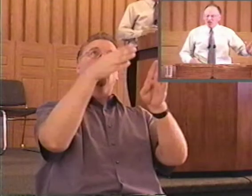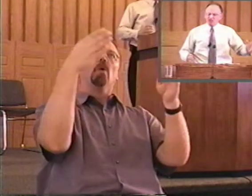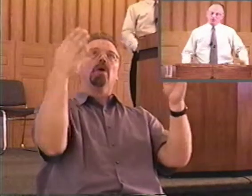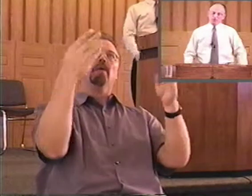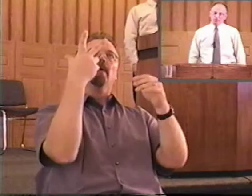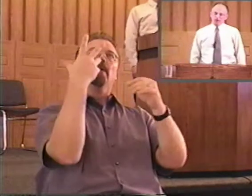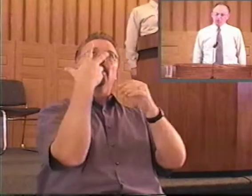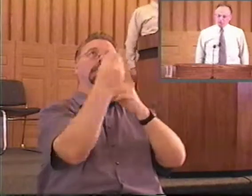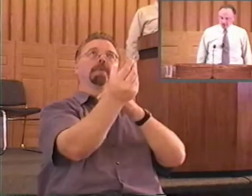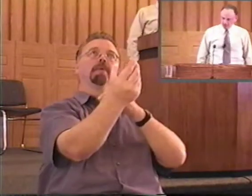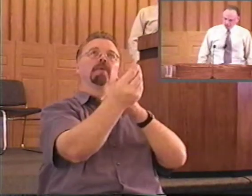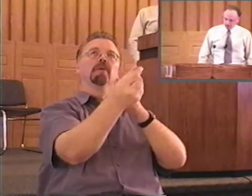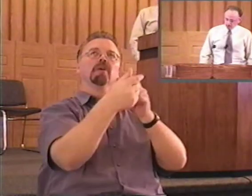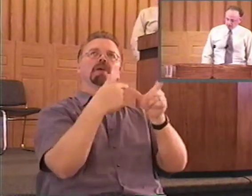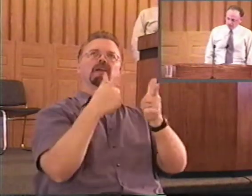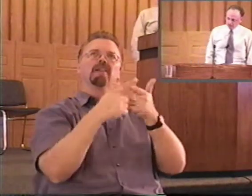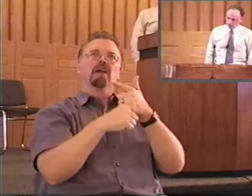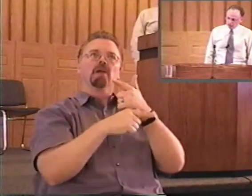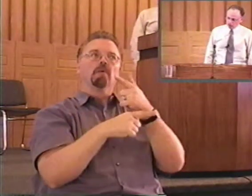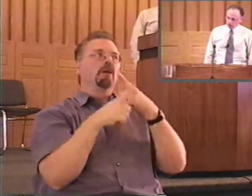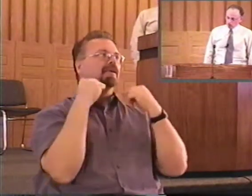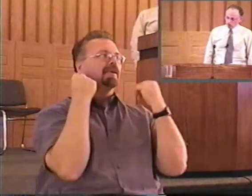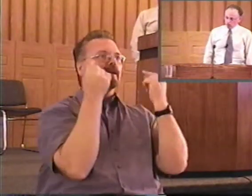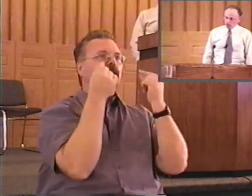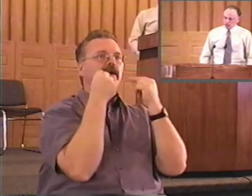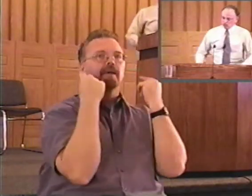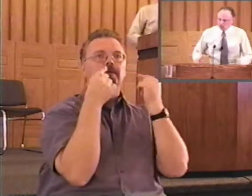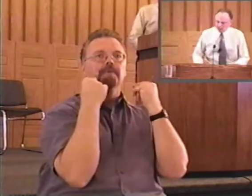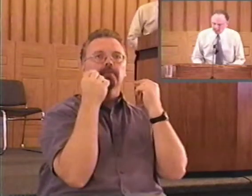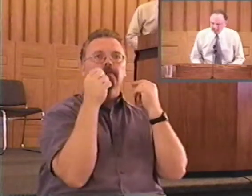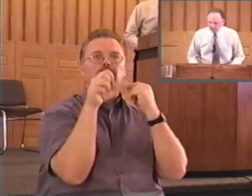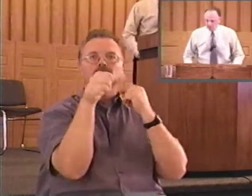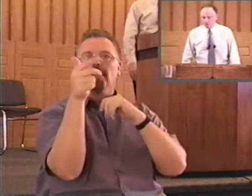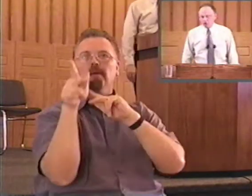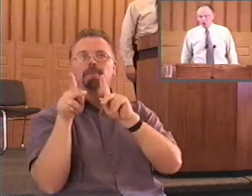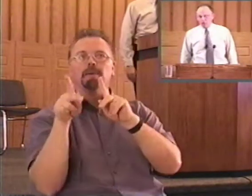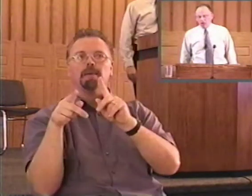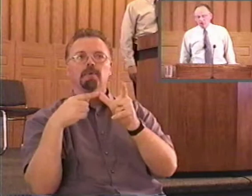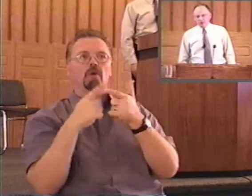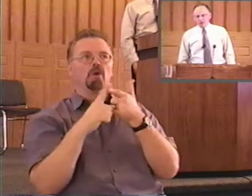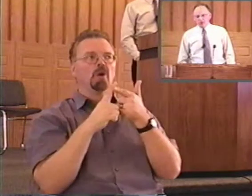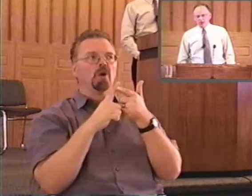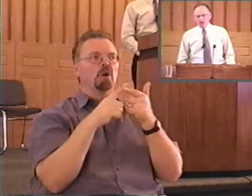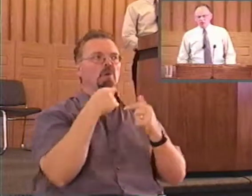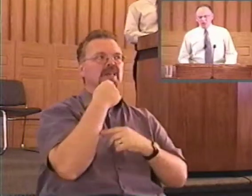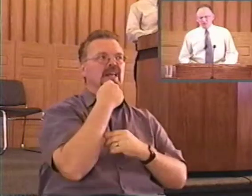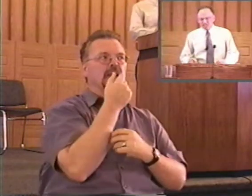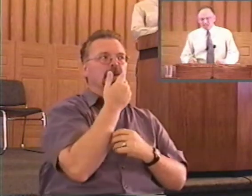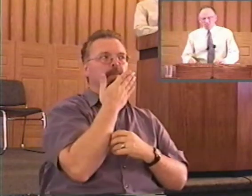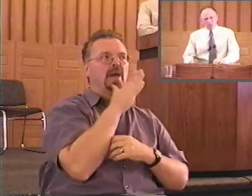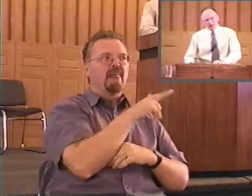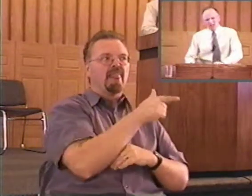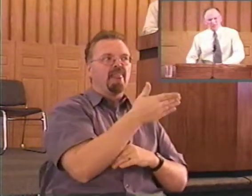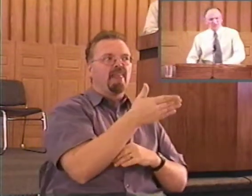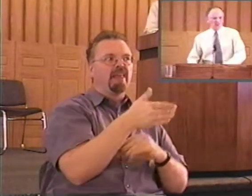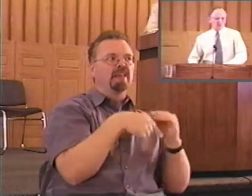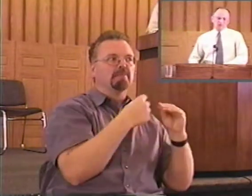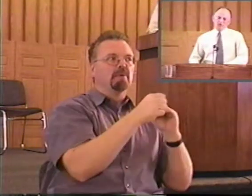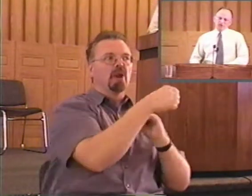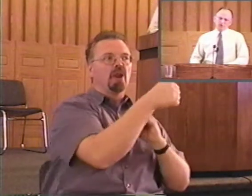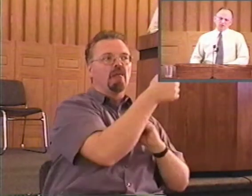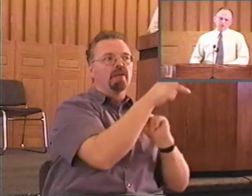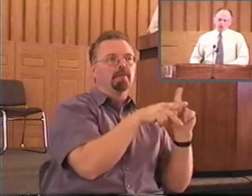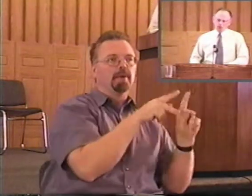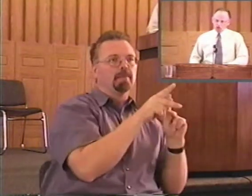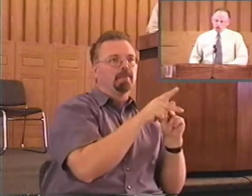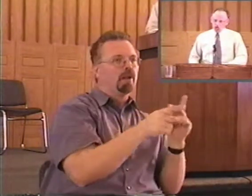we gossip about one another. Or we slander other people, say bad